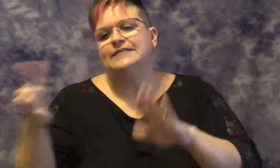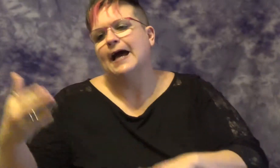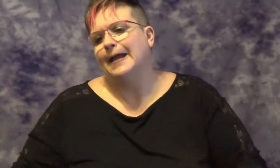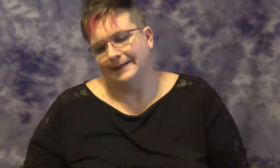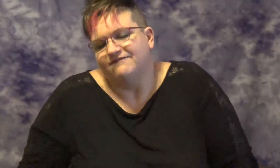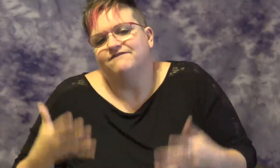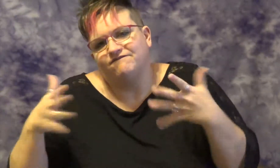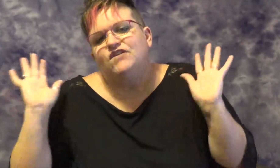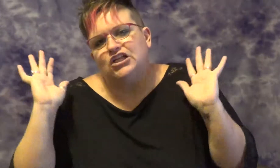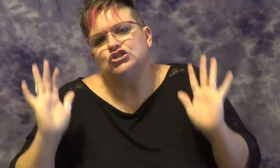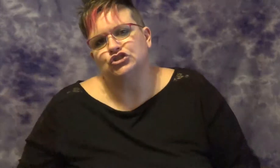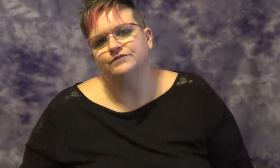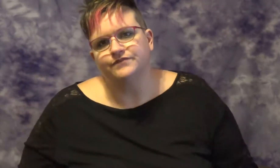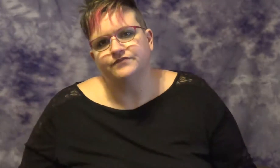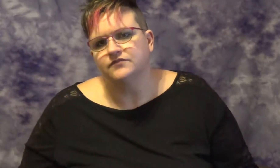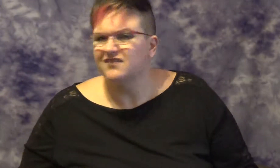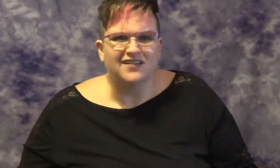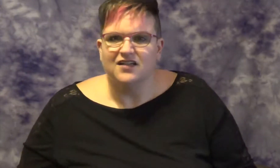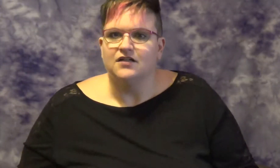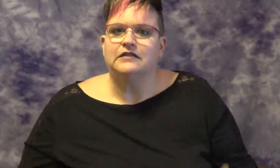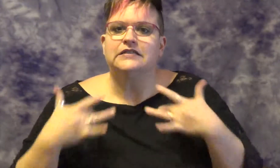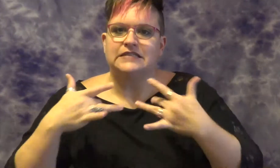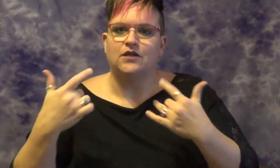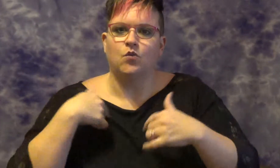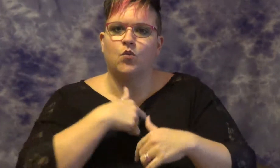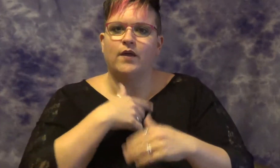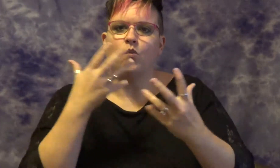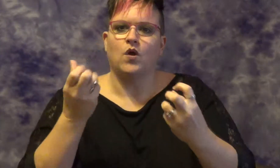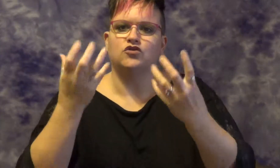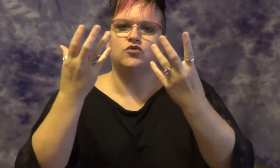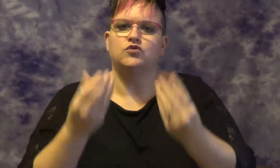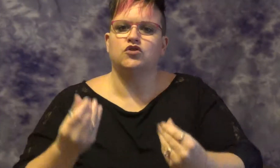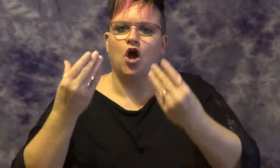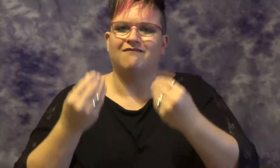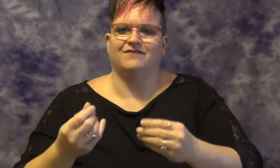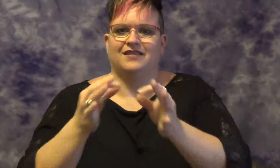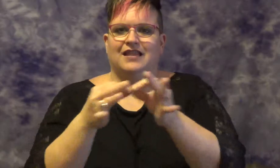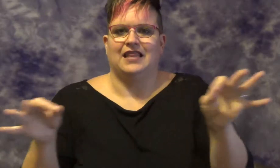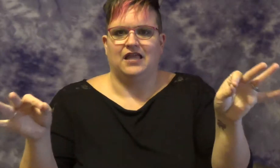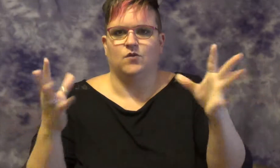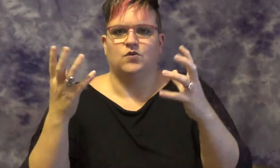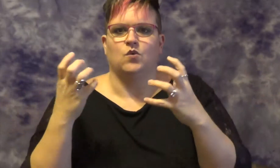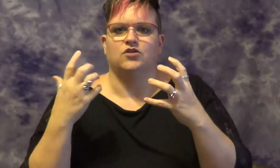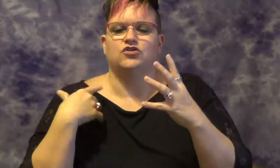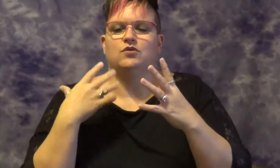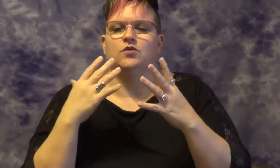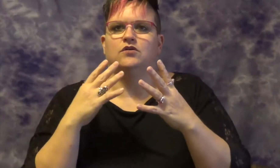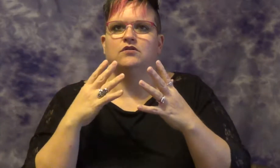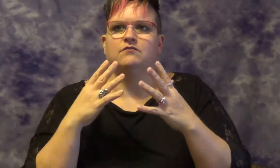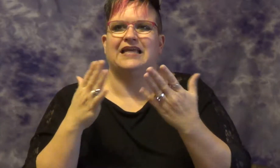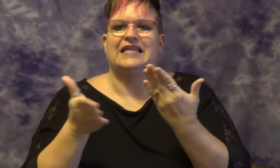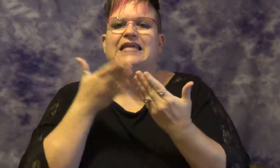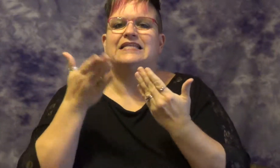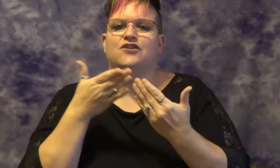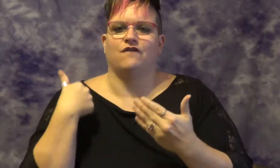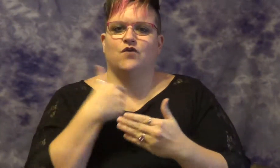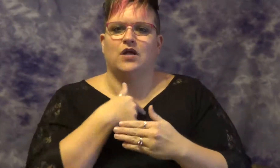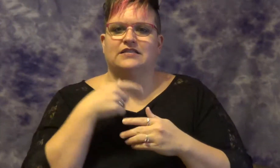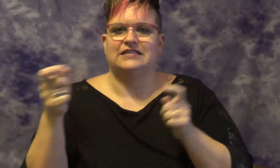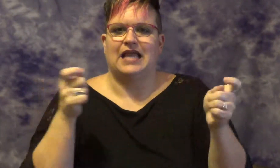girl just died. You don't typically hear that. Usually we want to soften the blow. So we